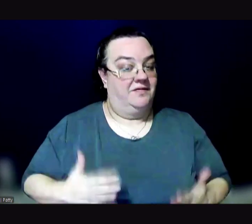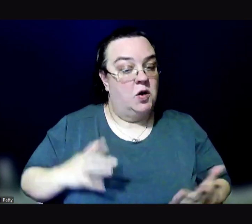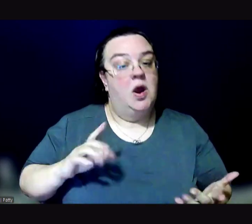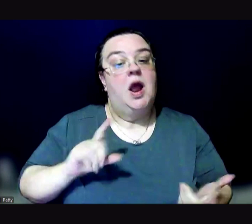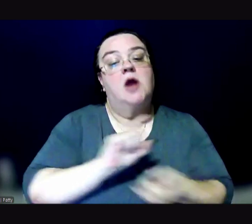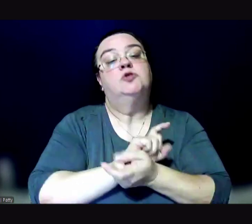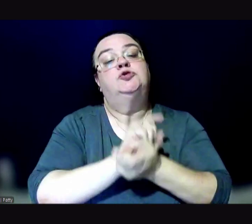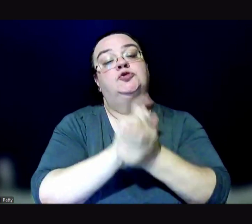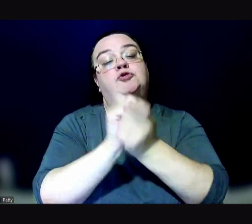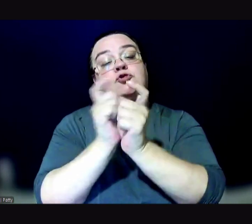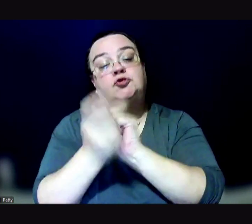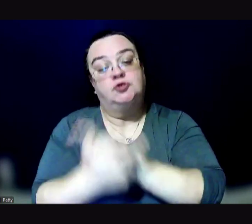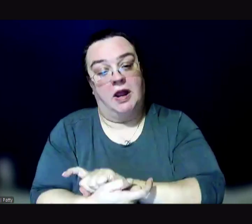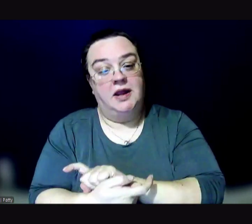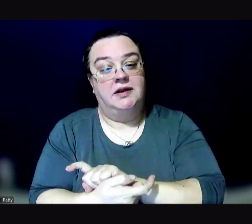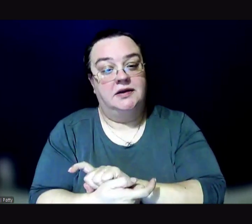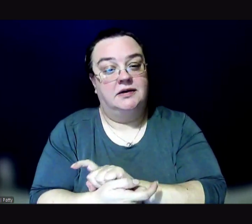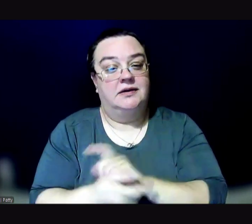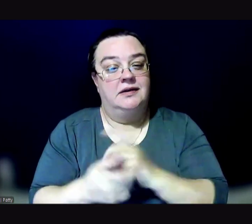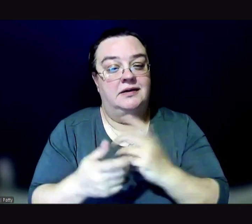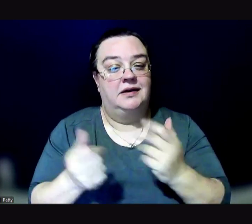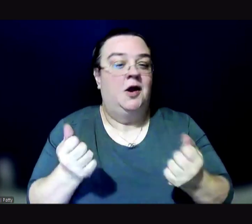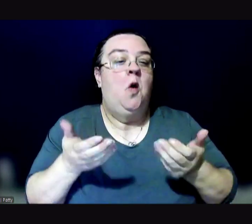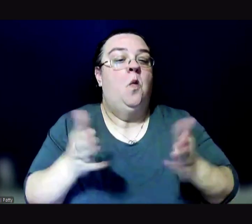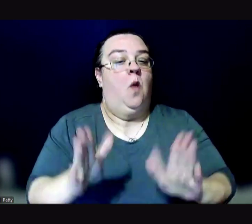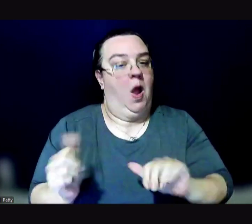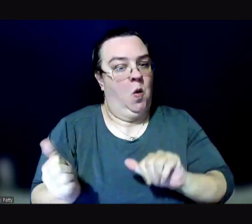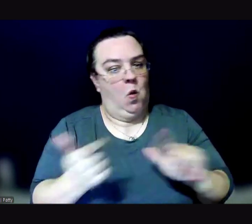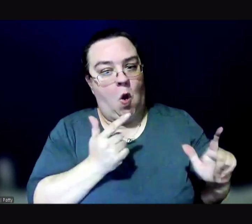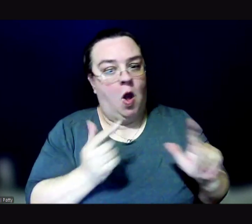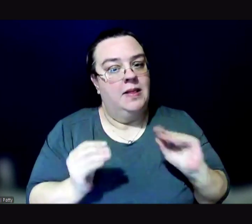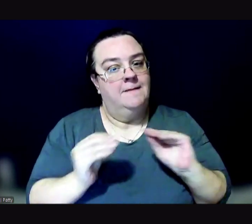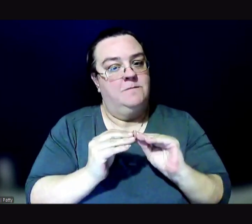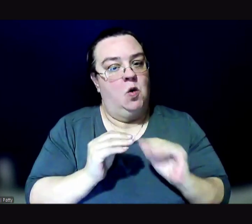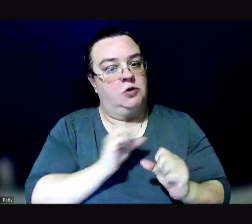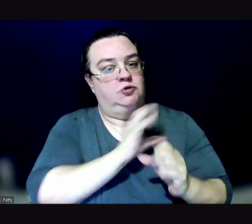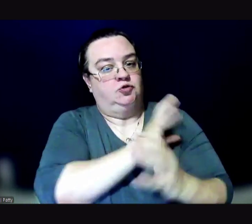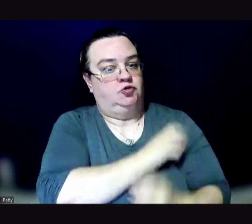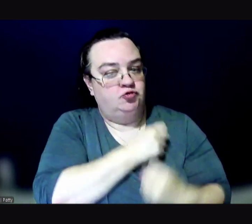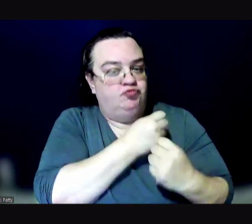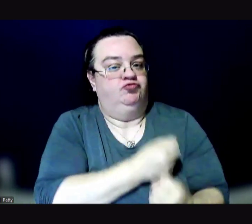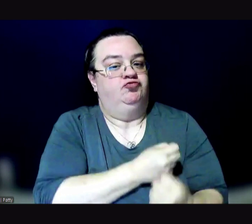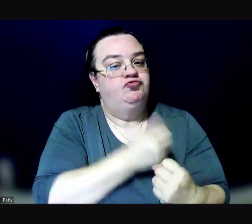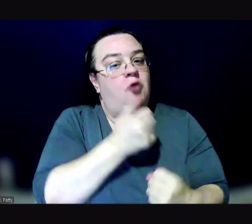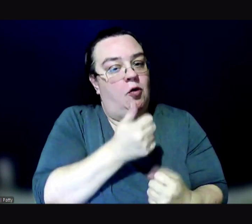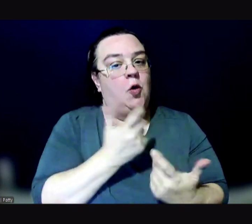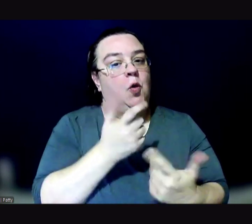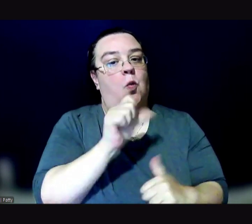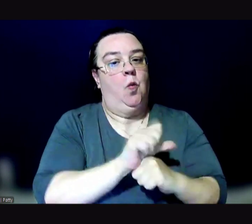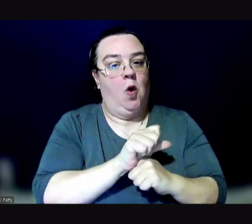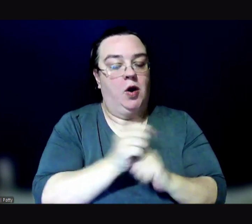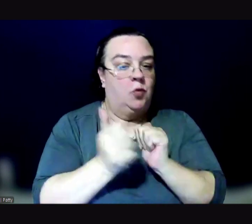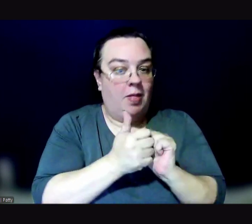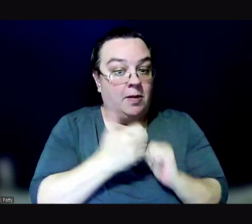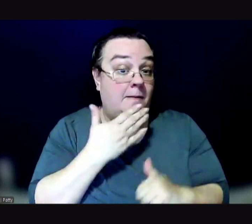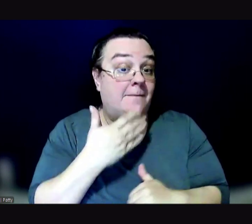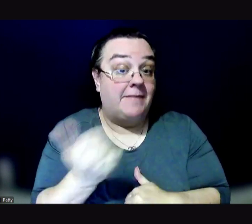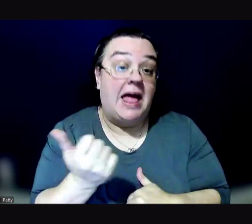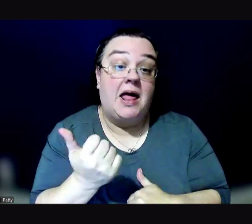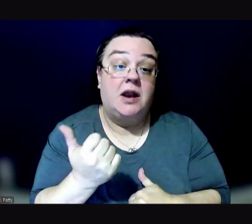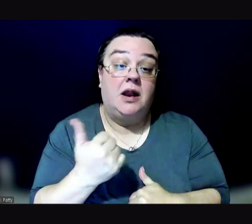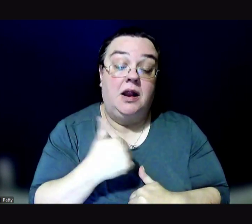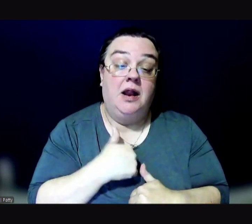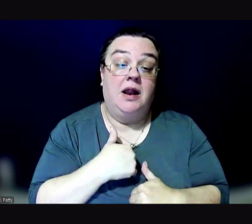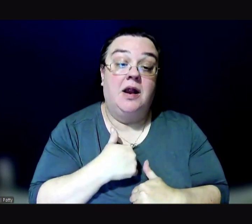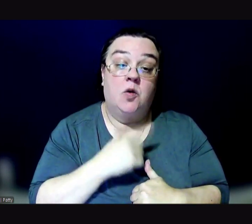into a way for us all to be stronger and to work better together. And I am deeply, deeply